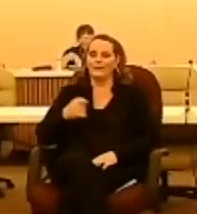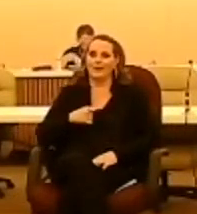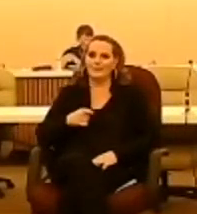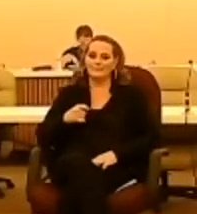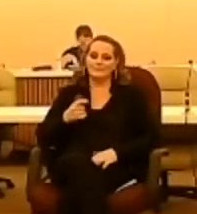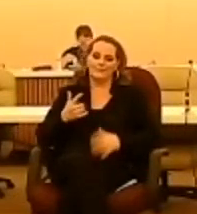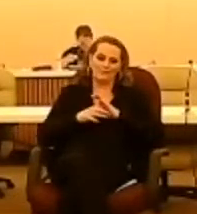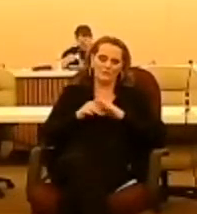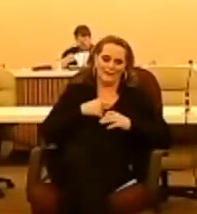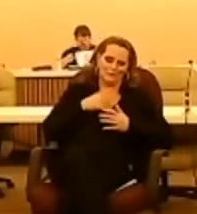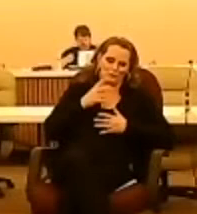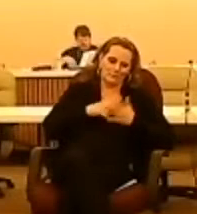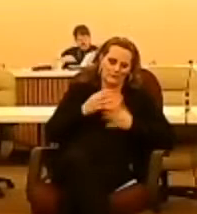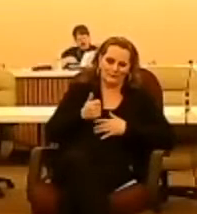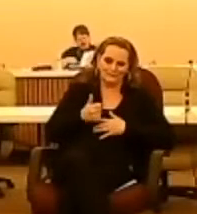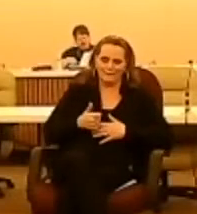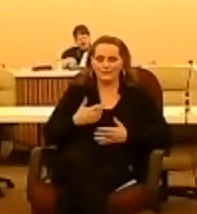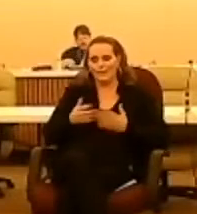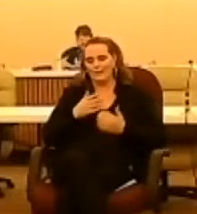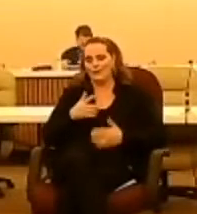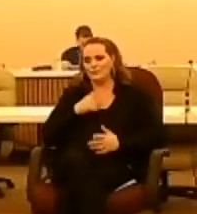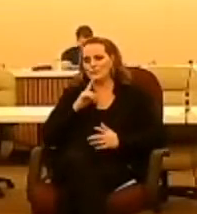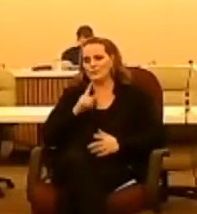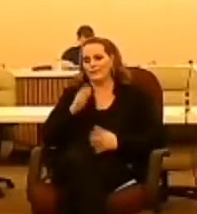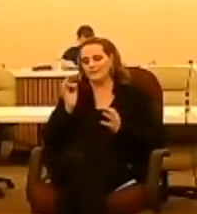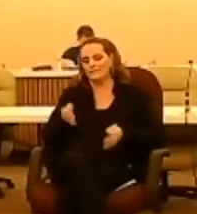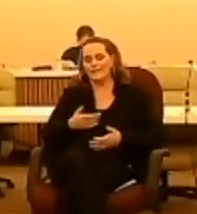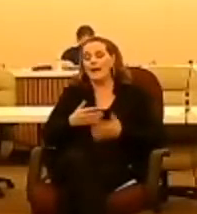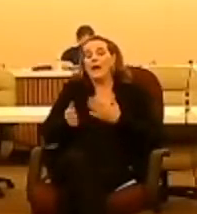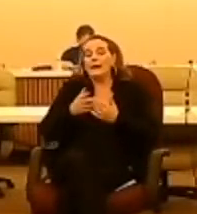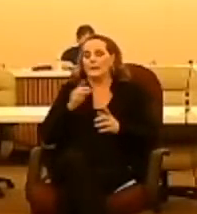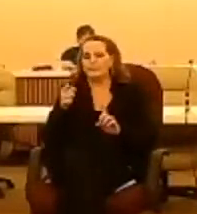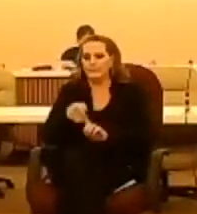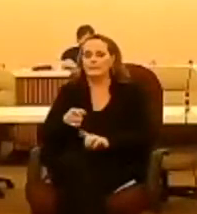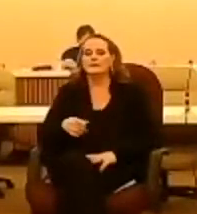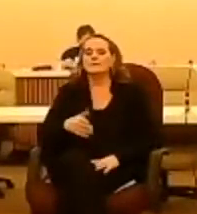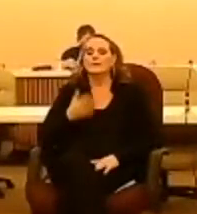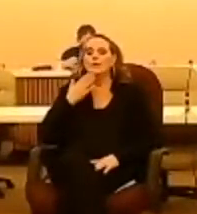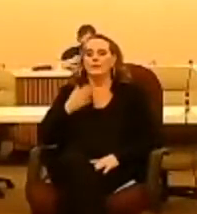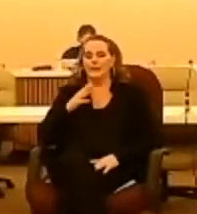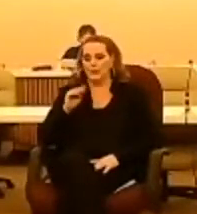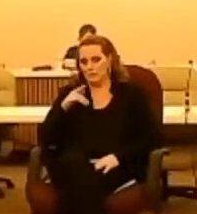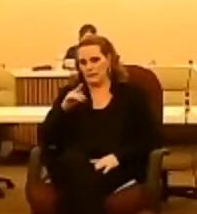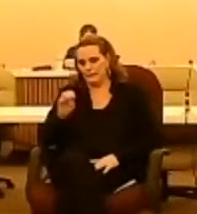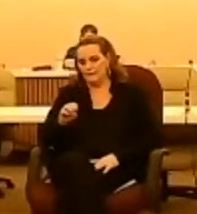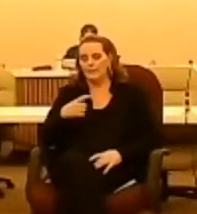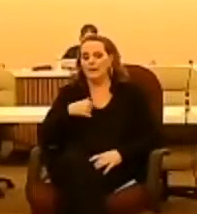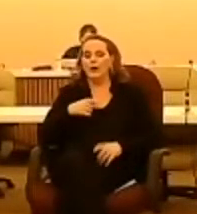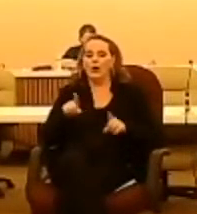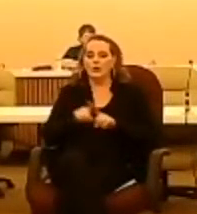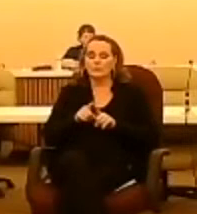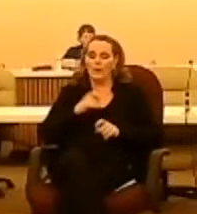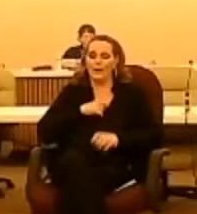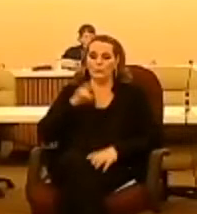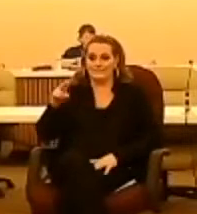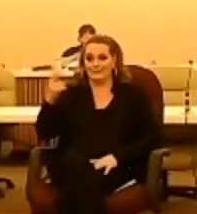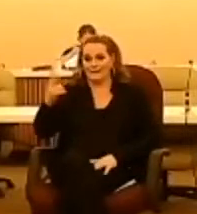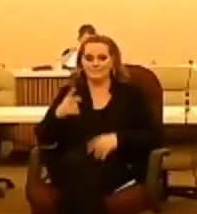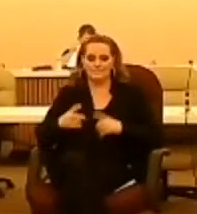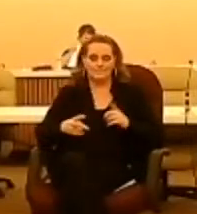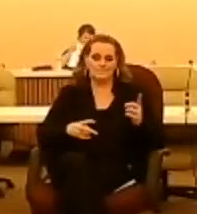reading it. And so I'm sure that dictated the order. Anyway, thank you, Mike. I will also second. That way you don't